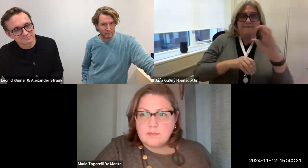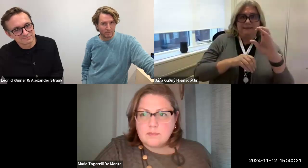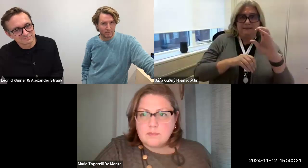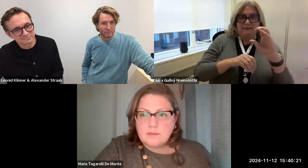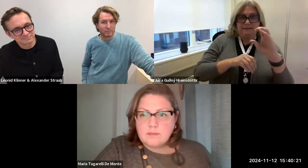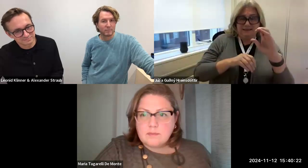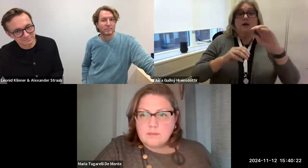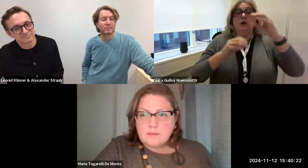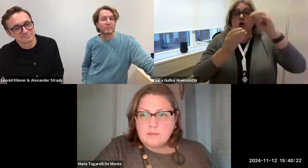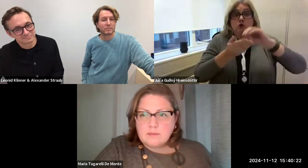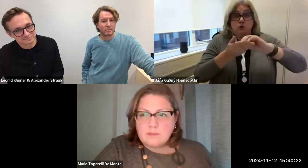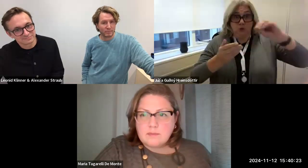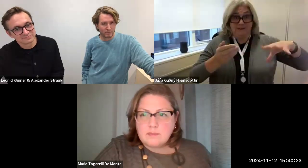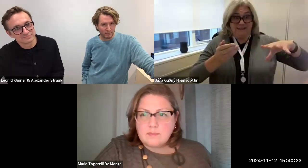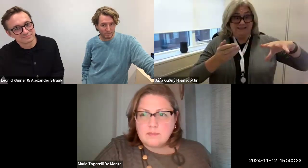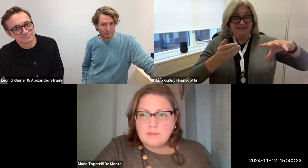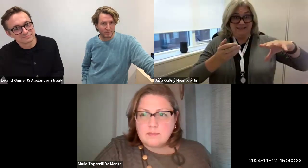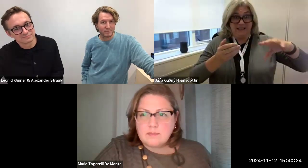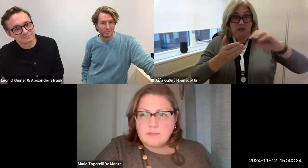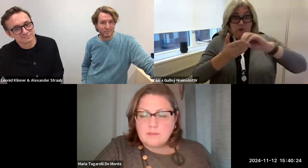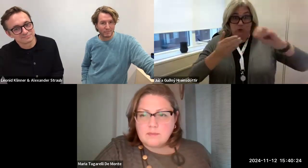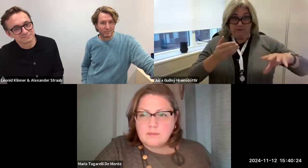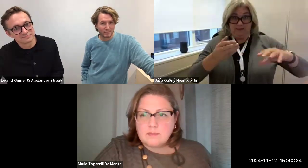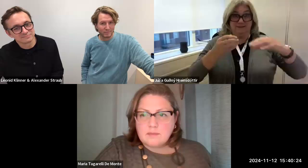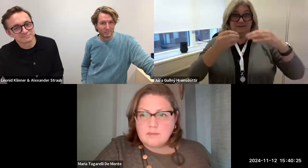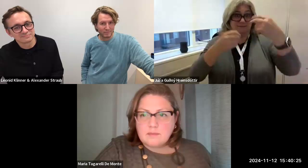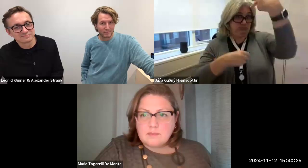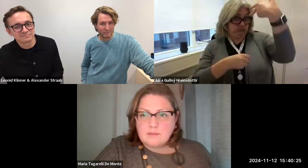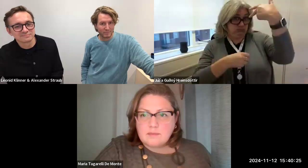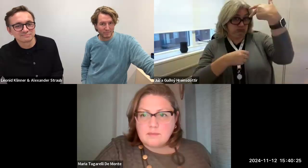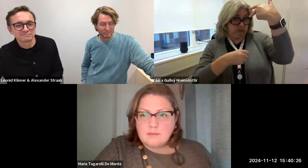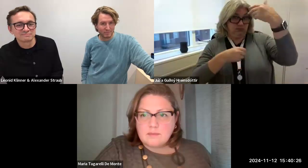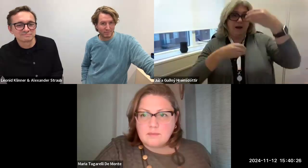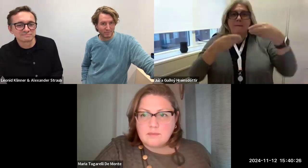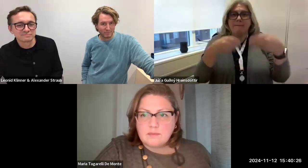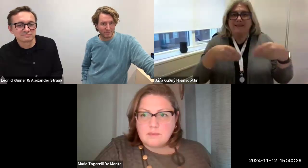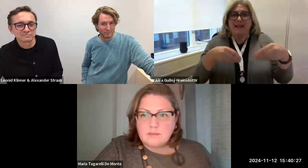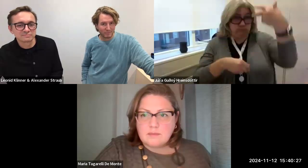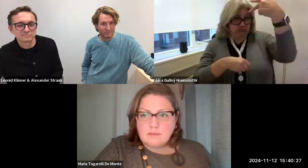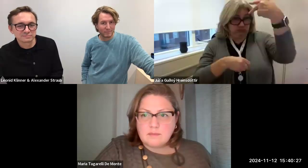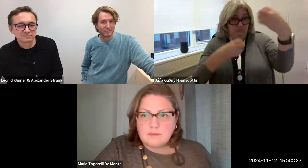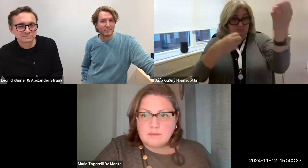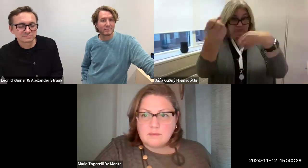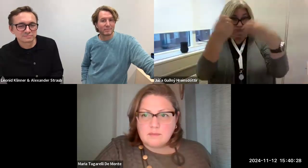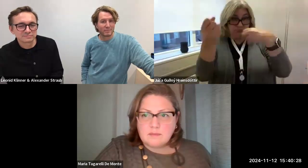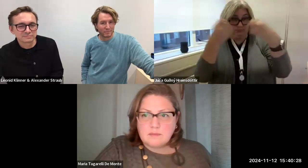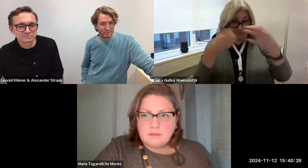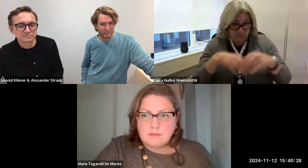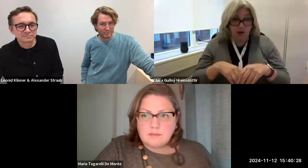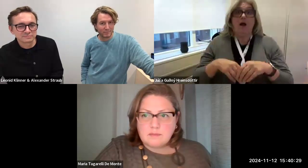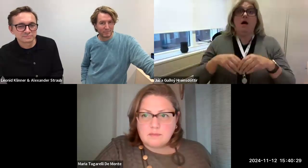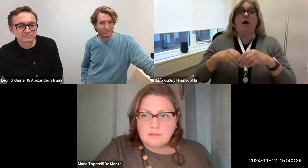and then you can upload the video, and the students' videos